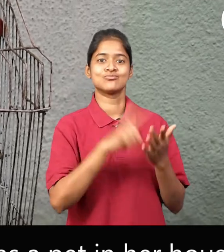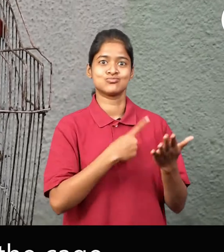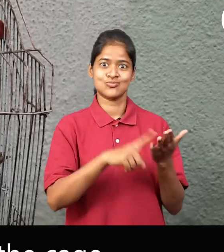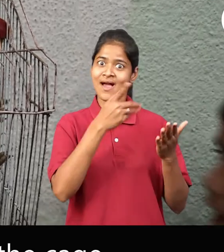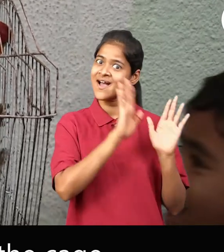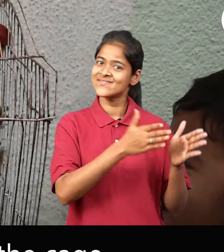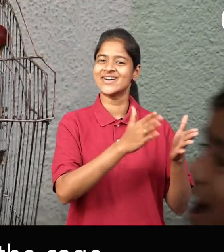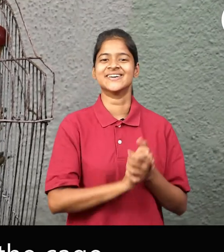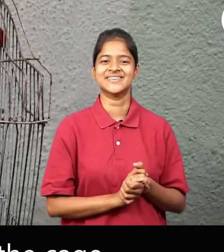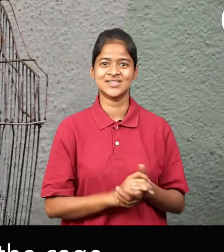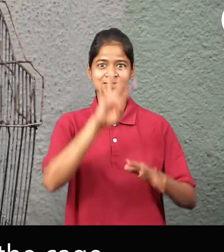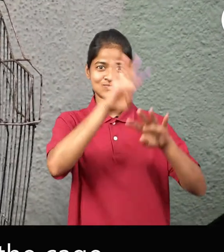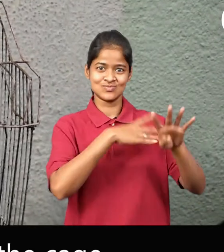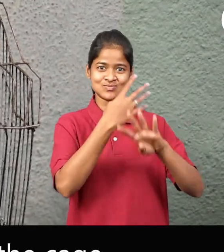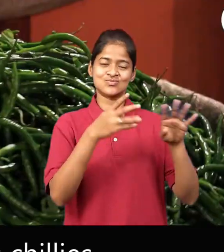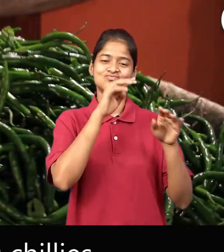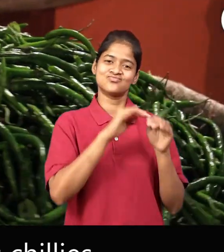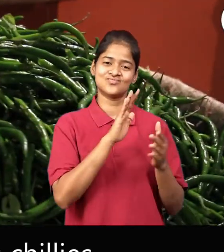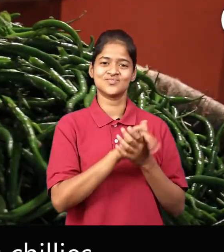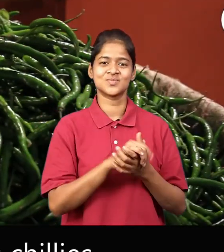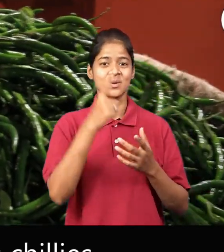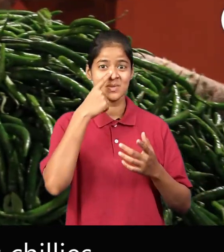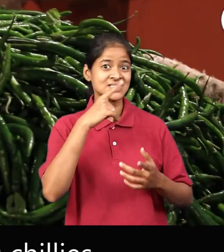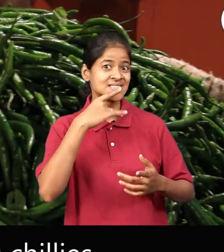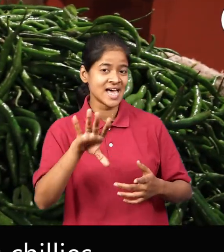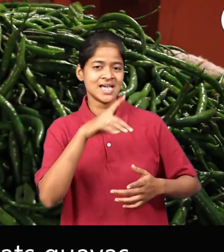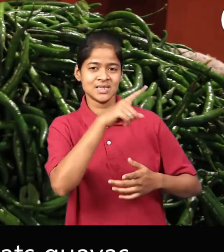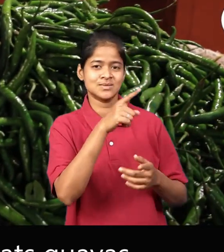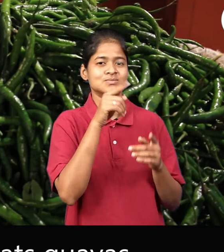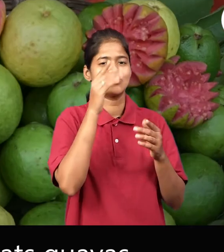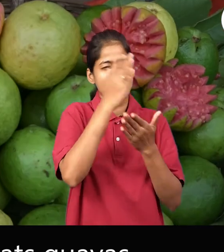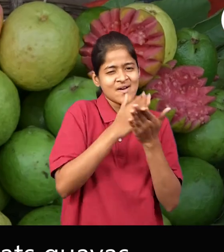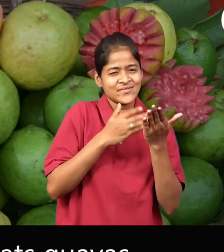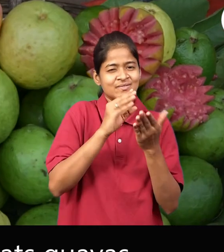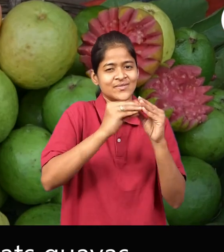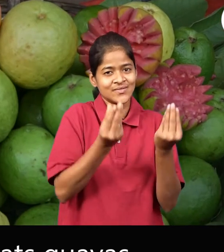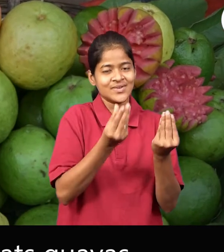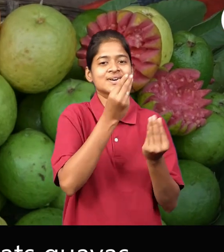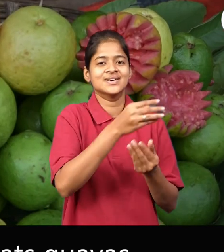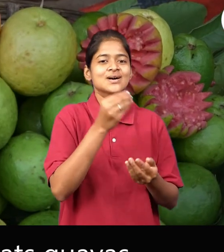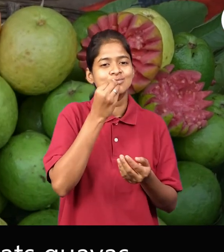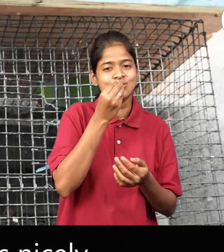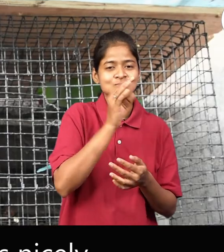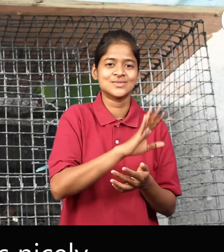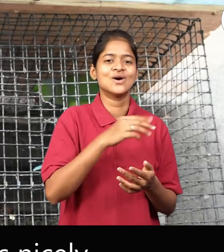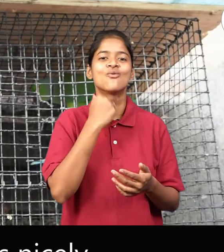it is in the cage he eats chilies it also eats guavas it talks